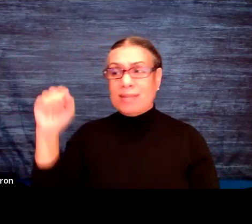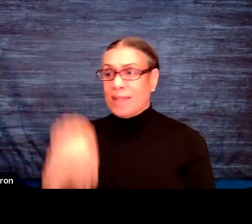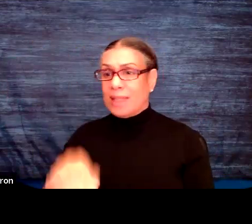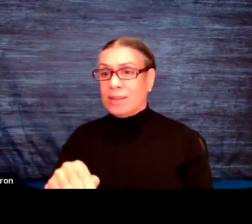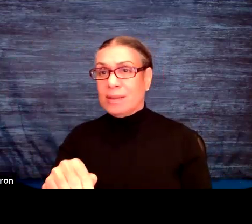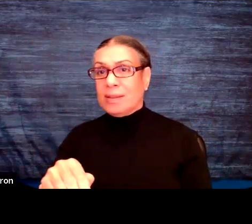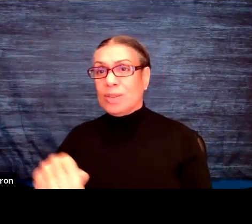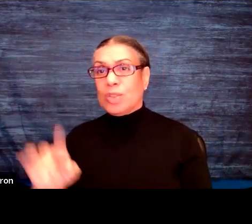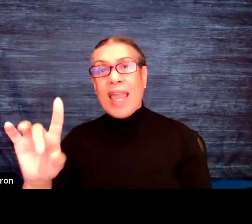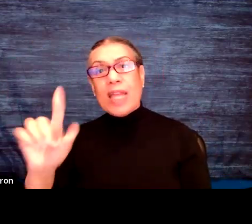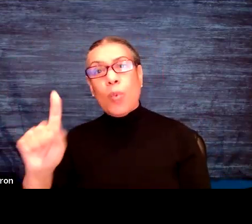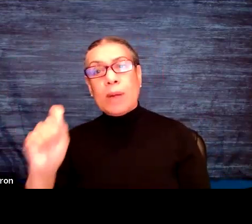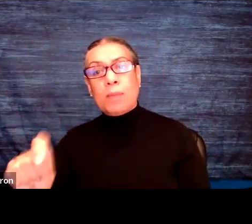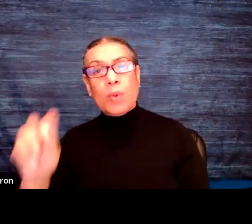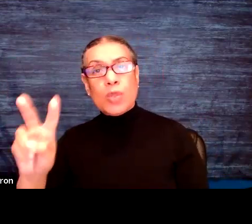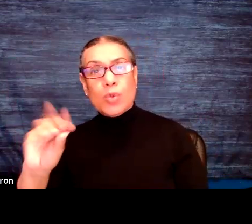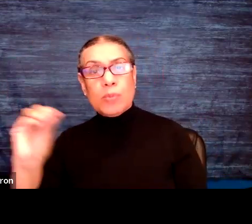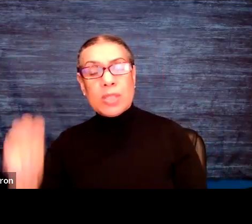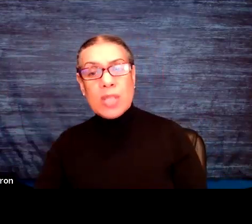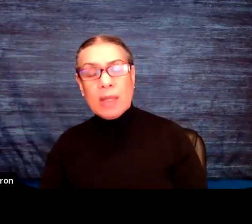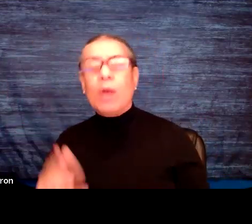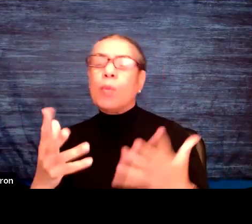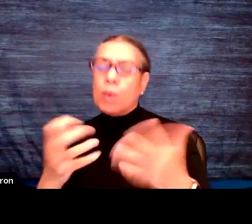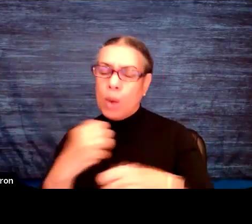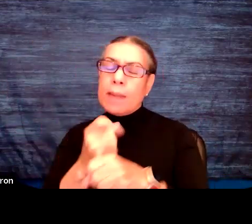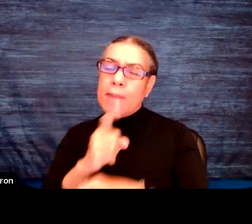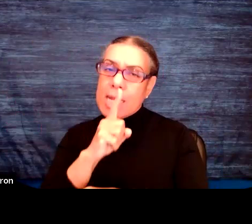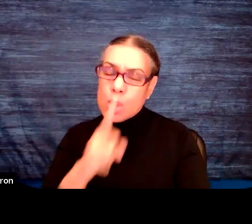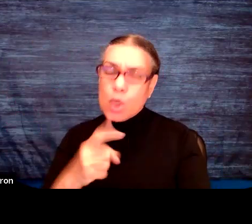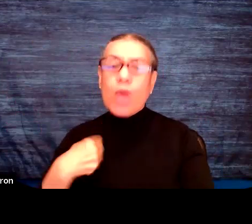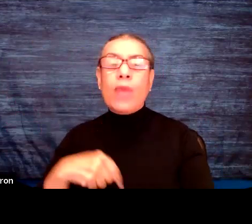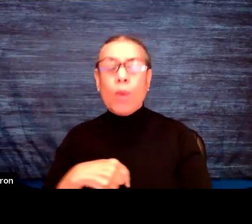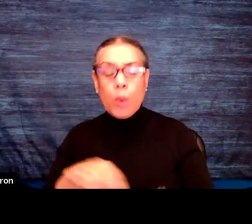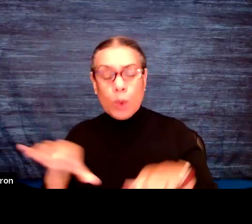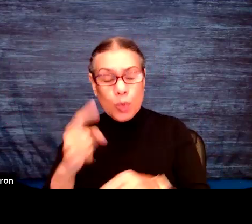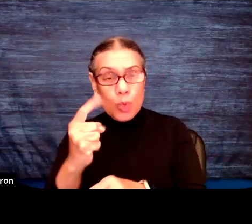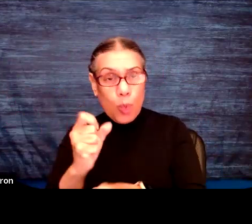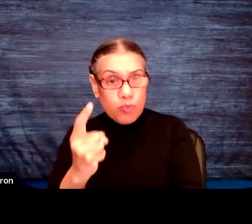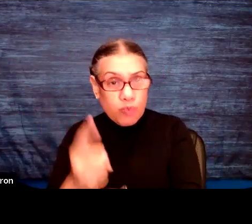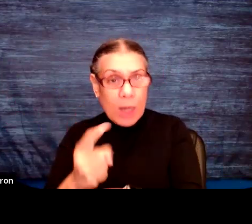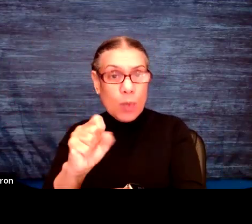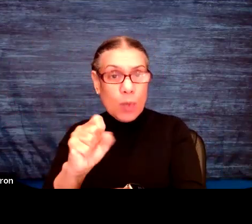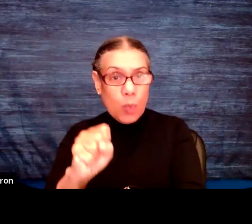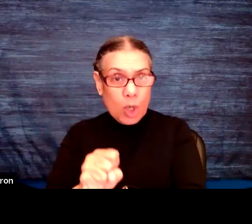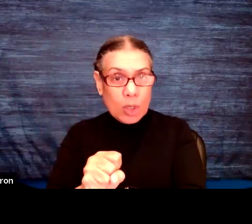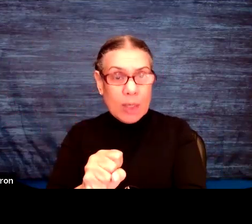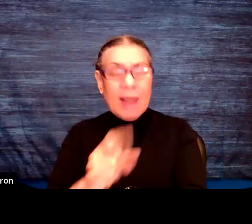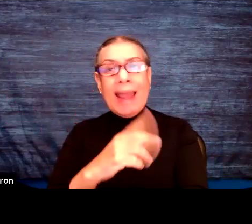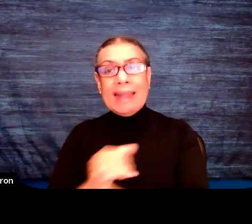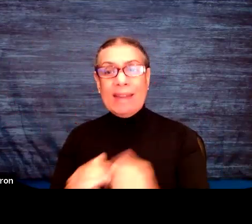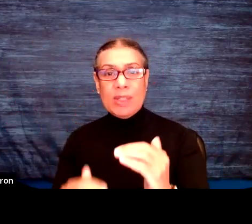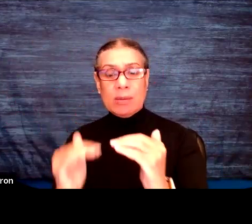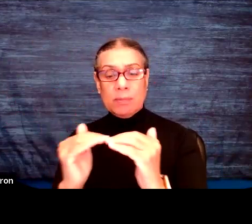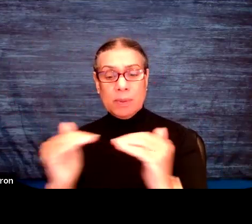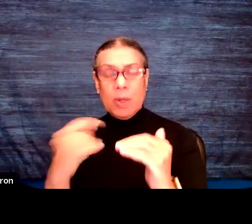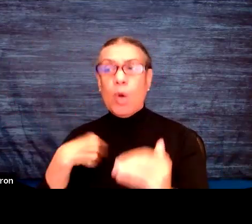2021 to 81.2%. And so we want to make sure that we're doing the work to acknowledge this, and to even break even, BPS would